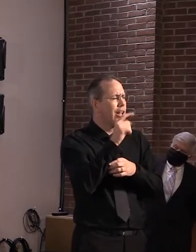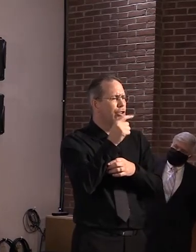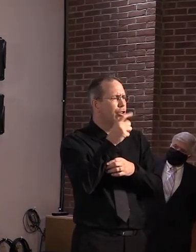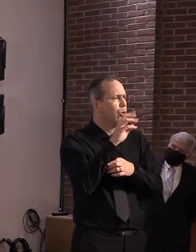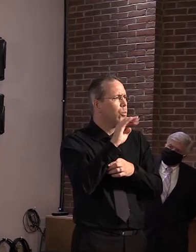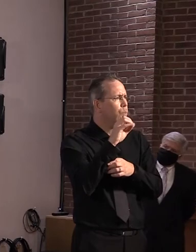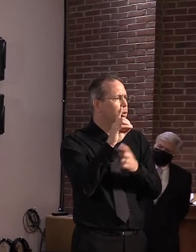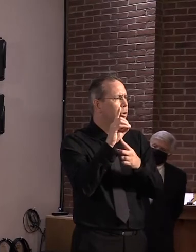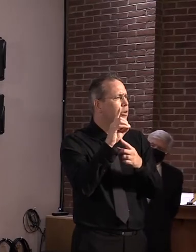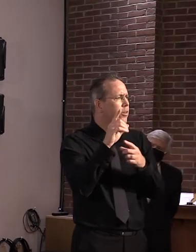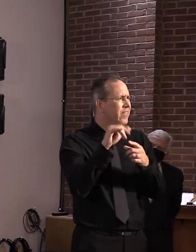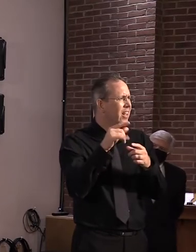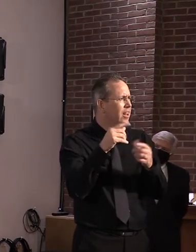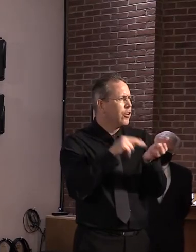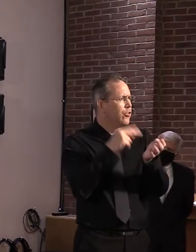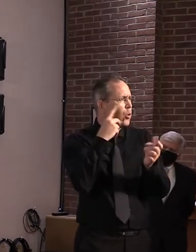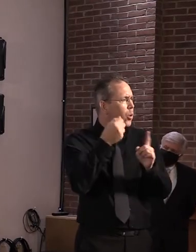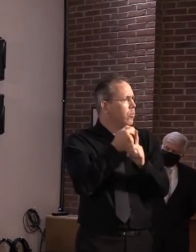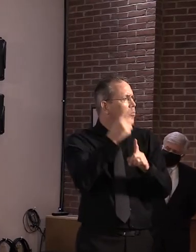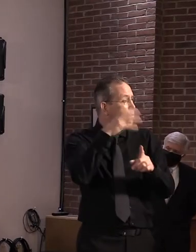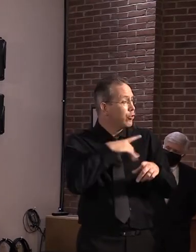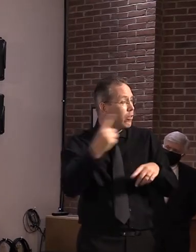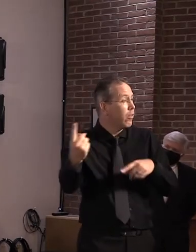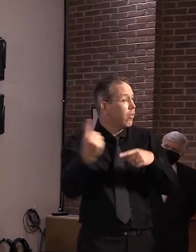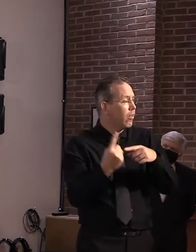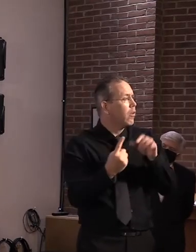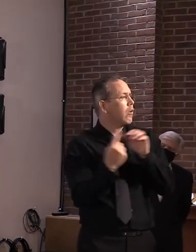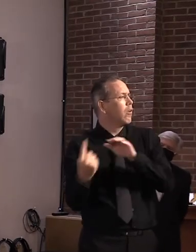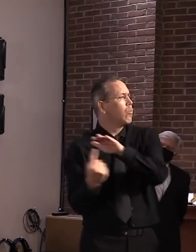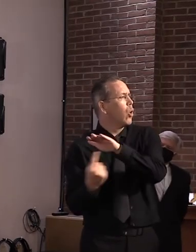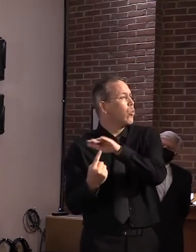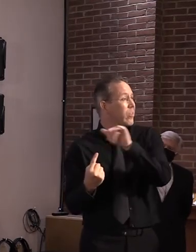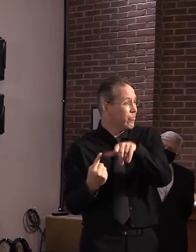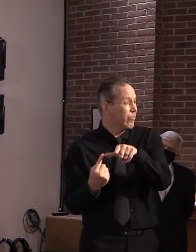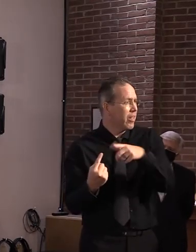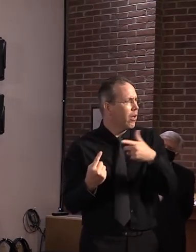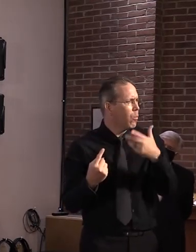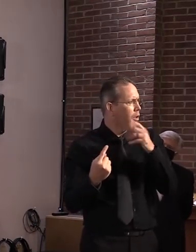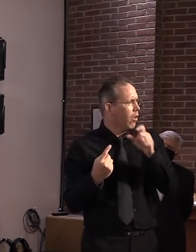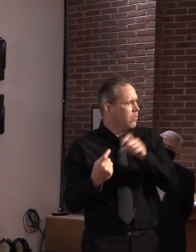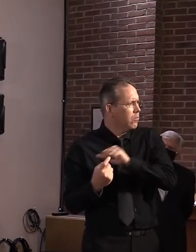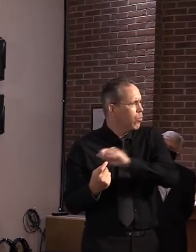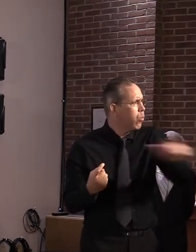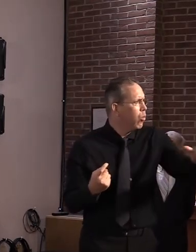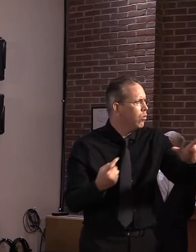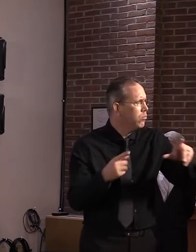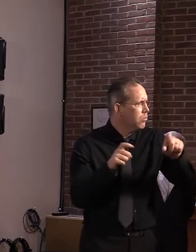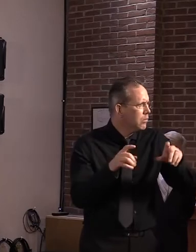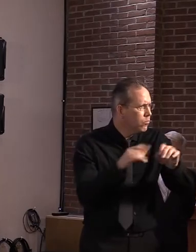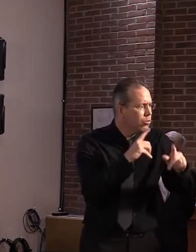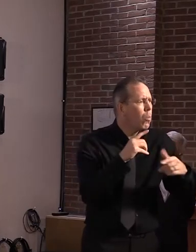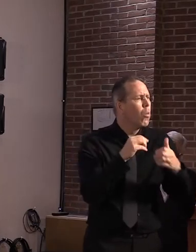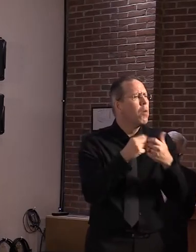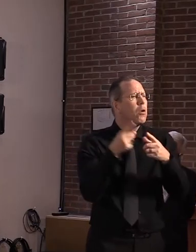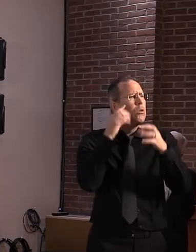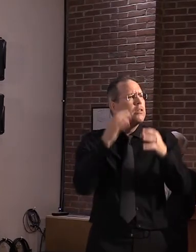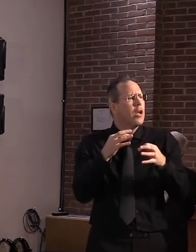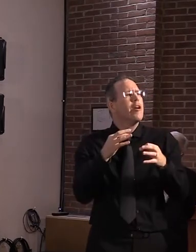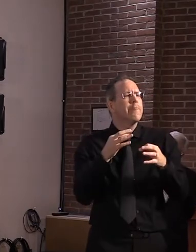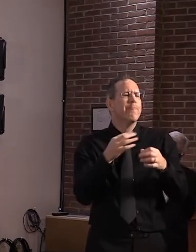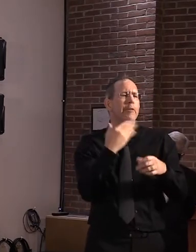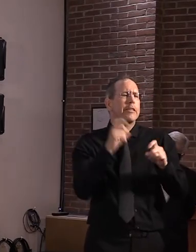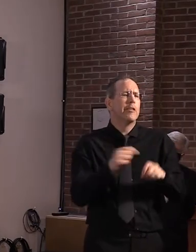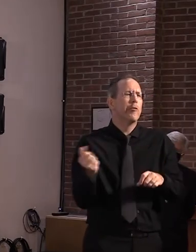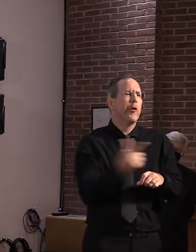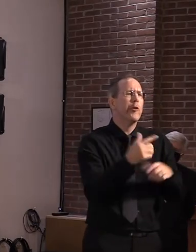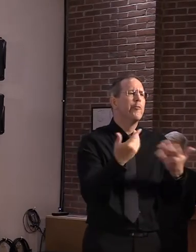news. So this is all just happened. Our understanding is that it is a person who was new in the facility and was